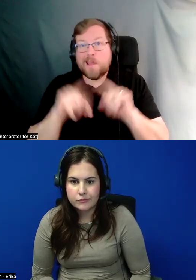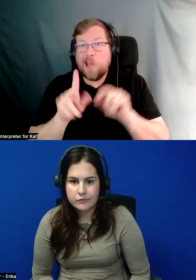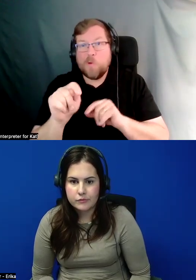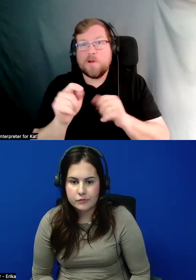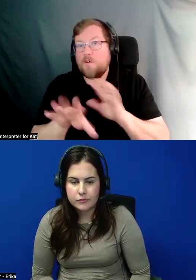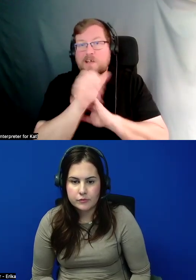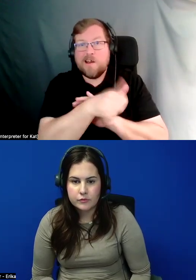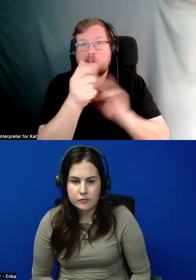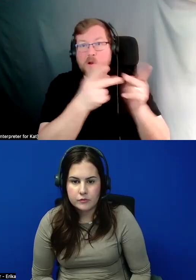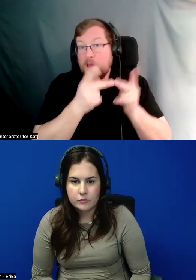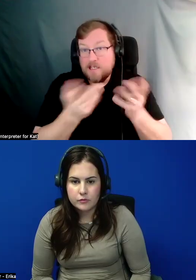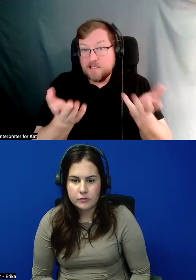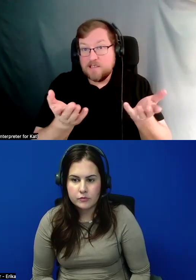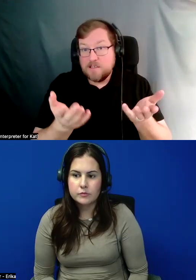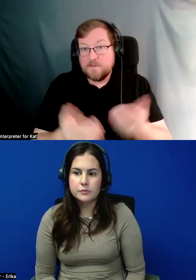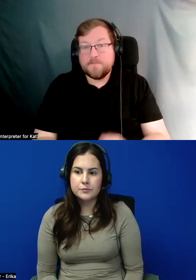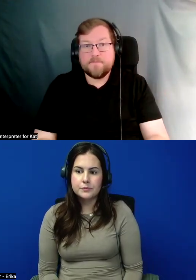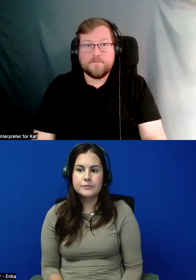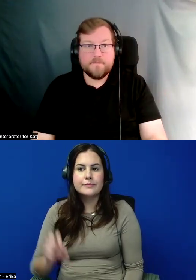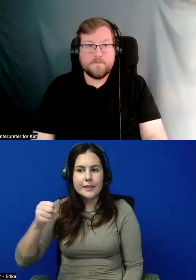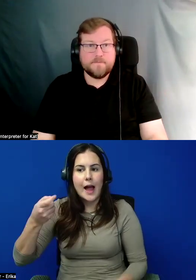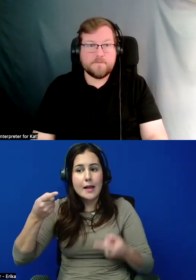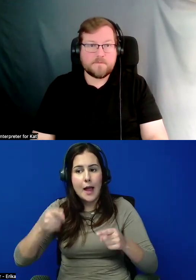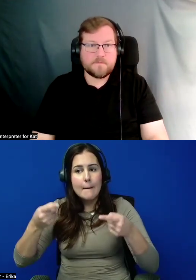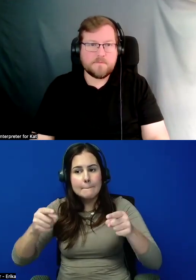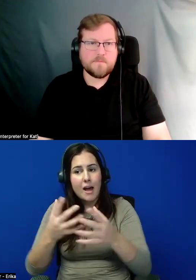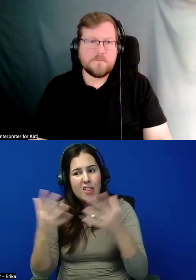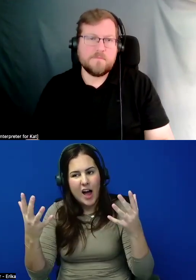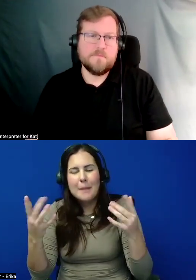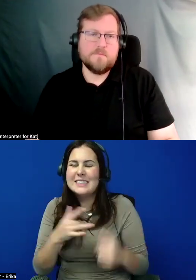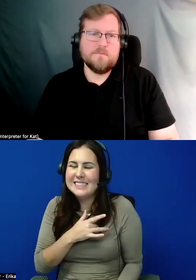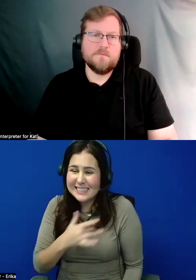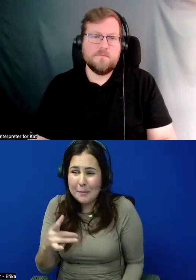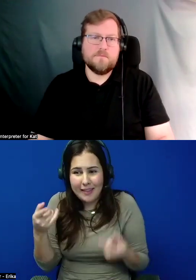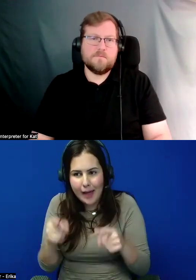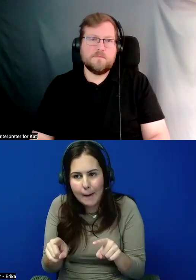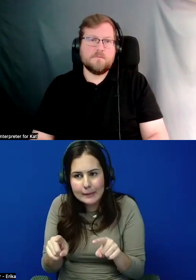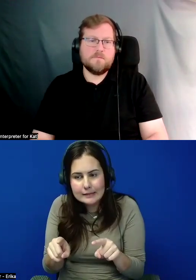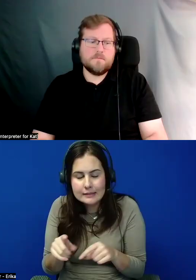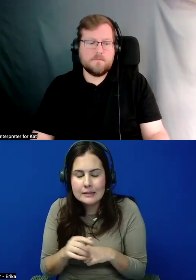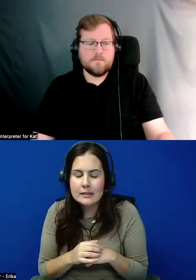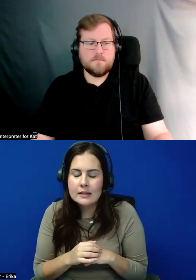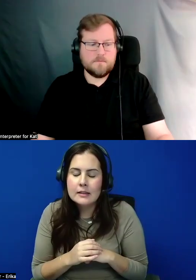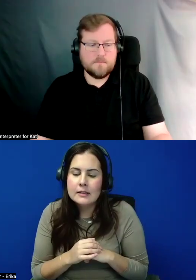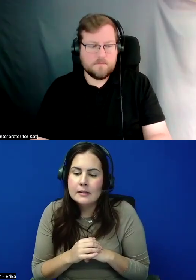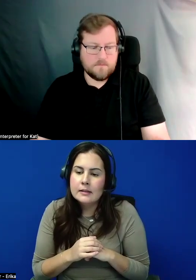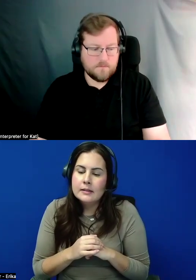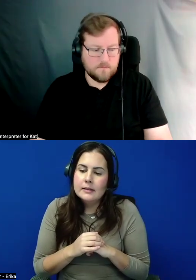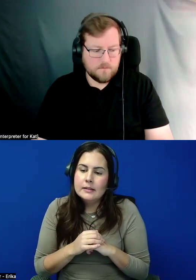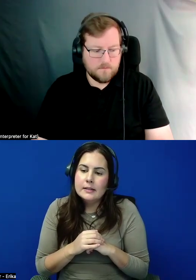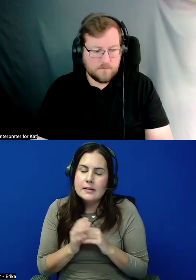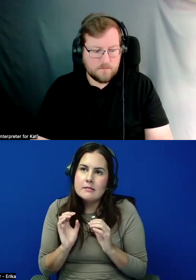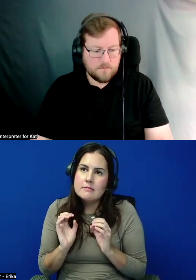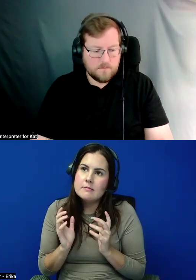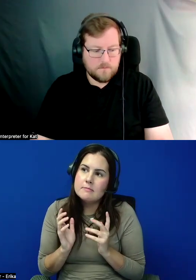different place. Yeah, that happened quite a bit. It usually does. I mean, none of them in this